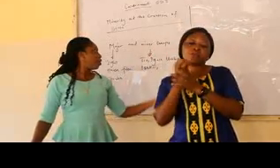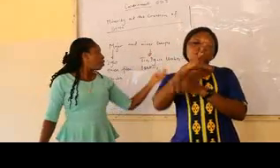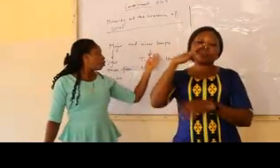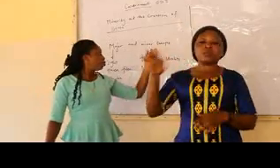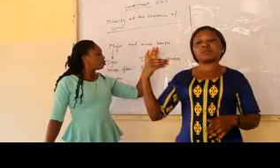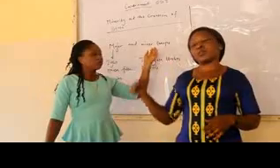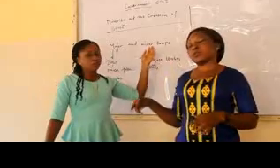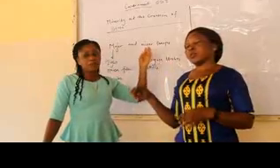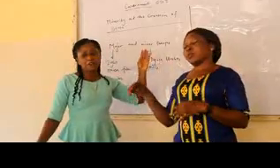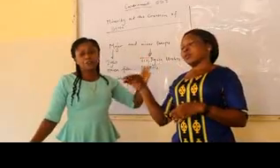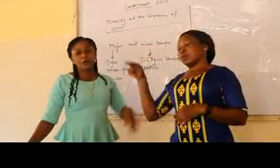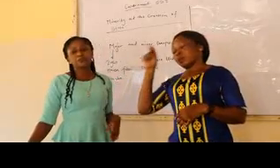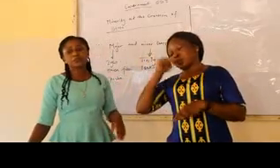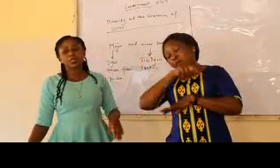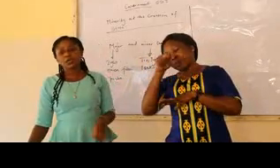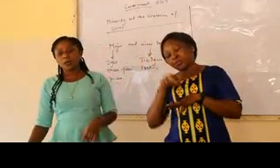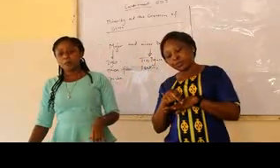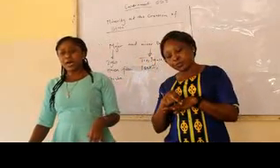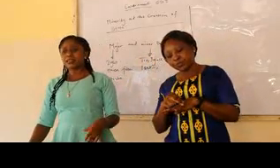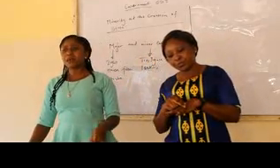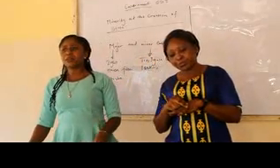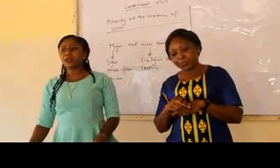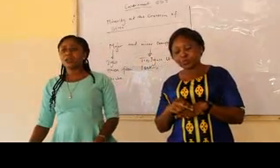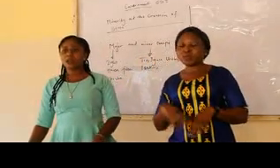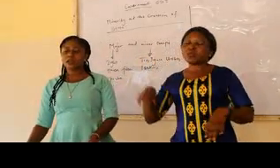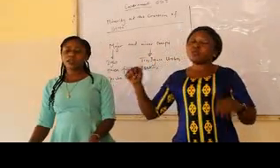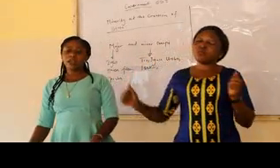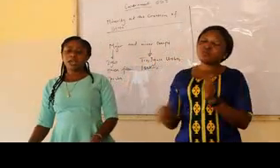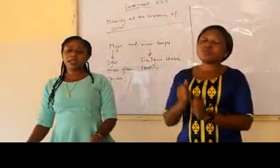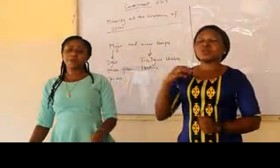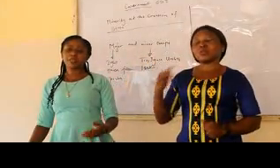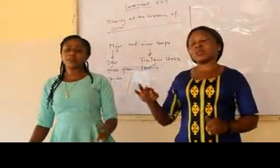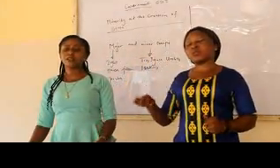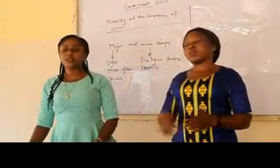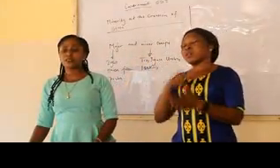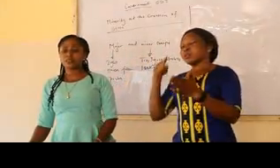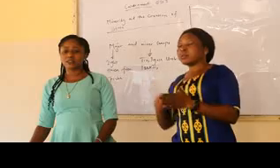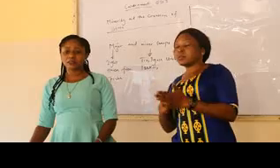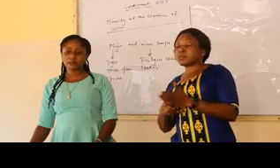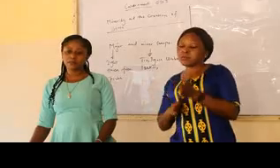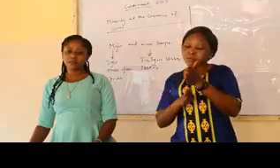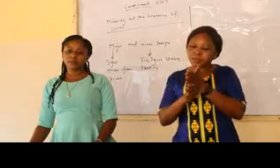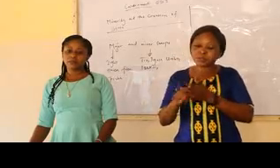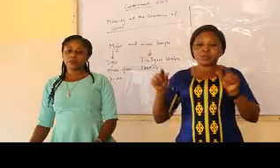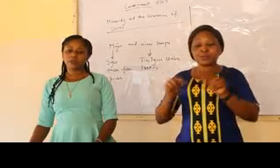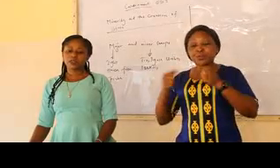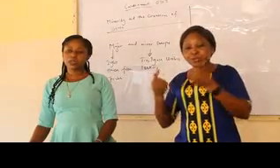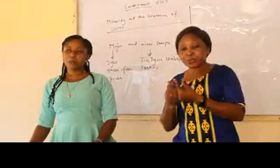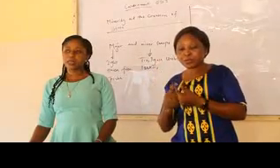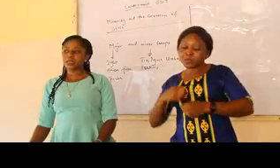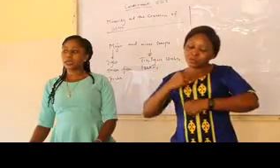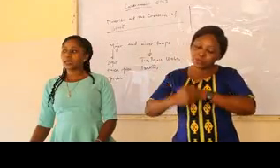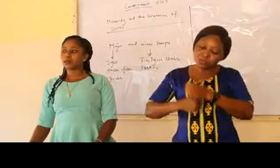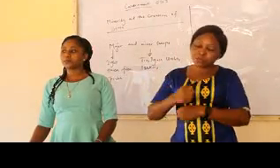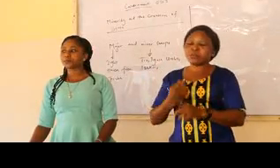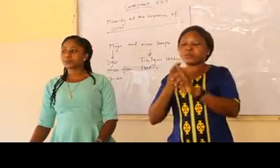these minor groups suffer from pandemic and epidemic diseases. We're talking